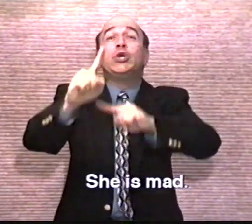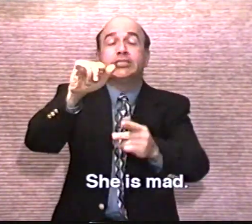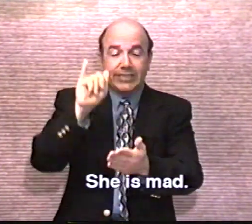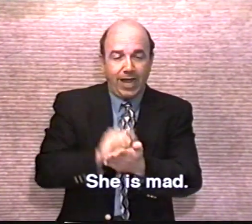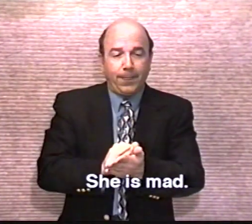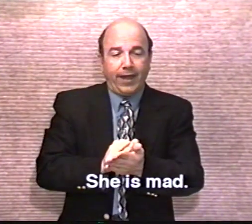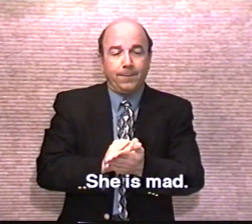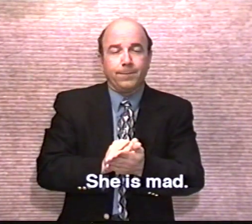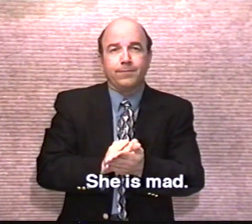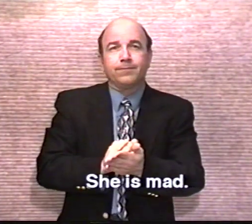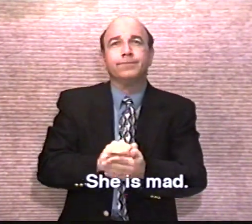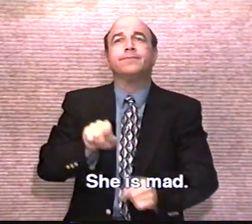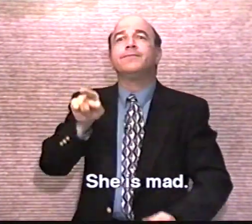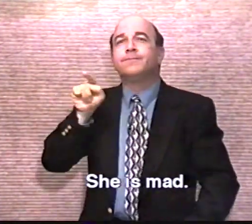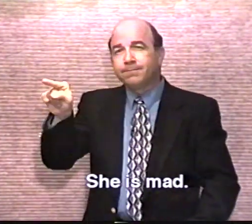can sign that.